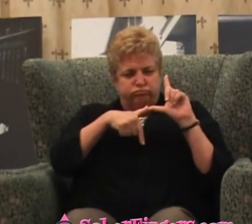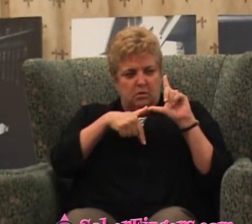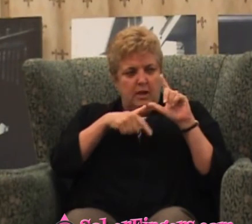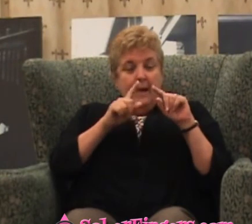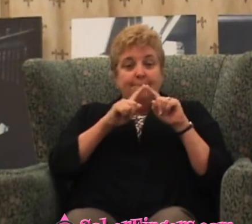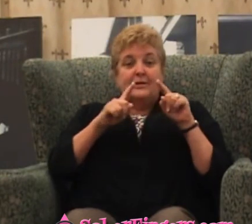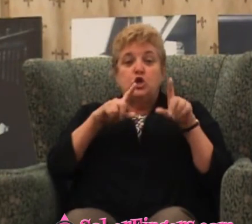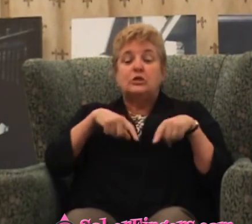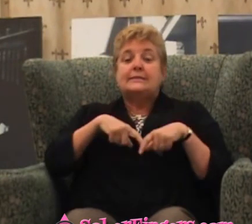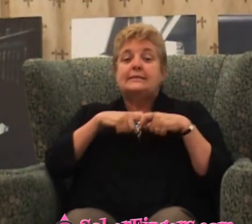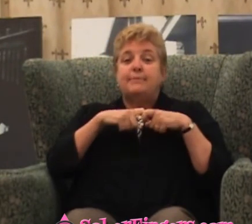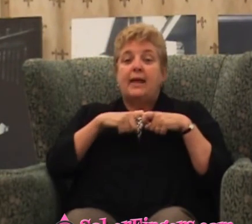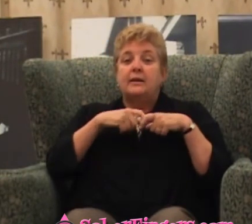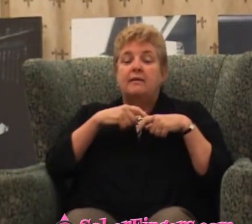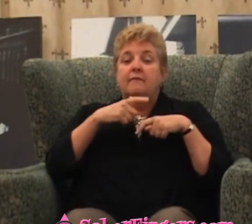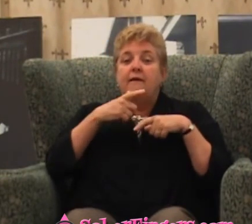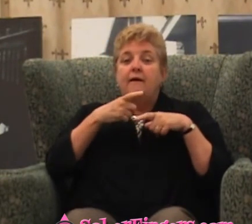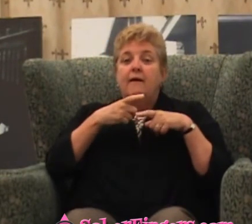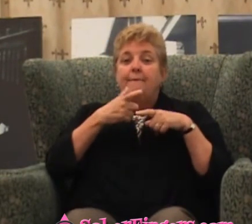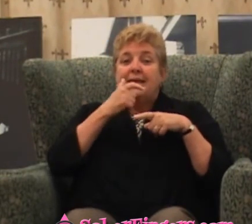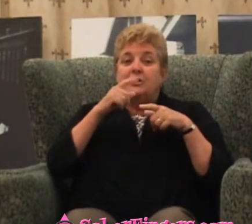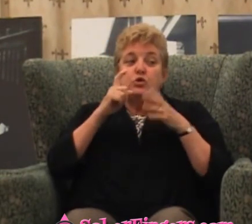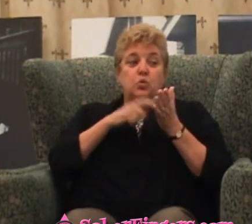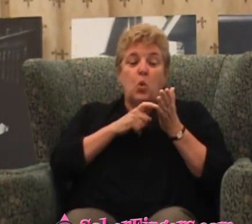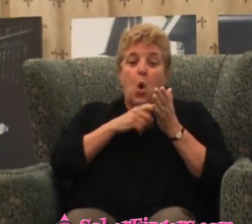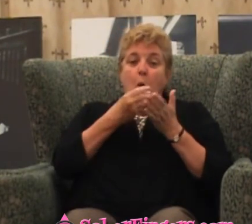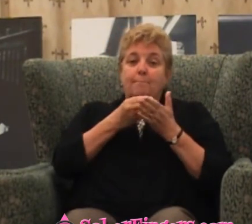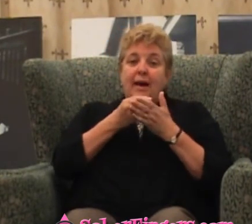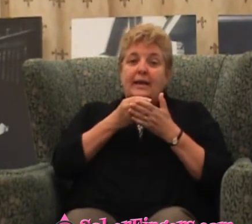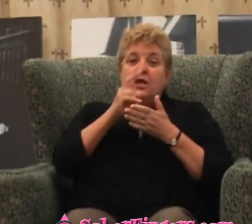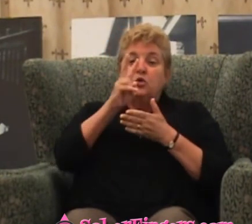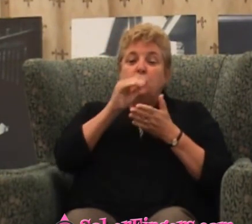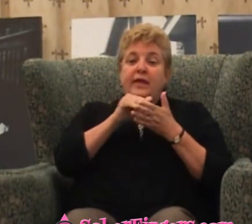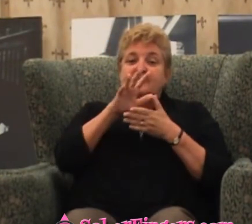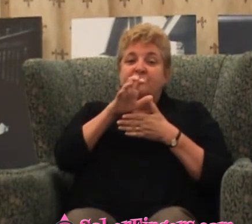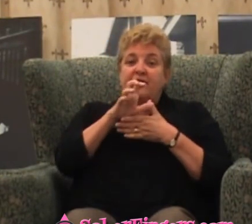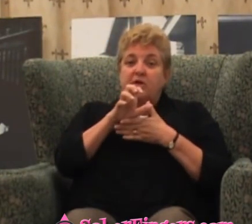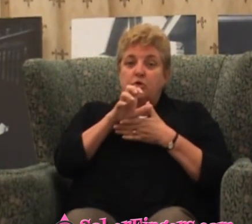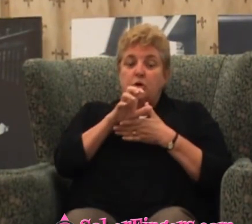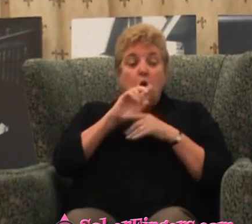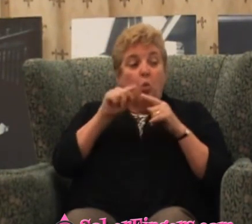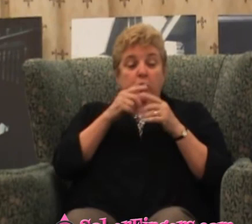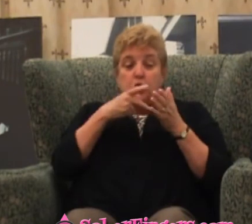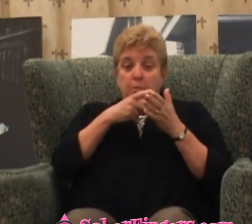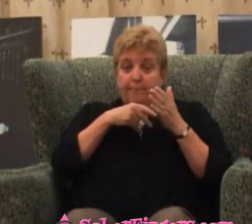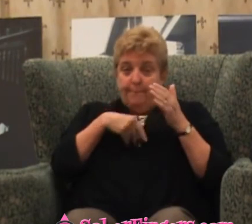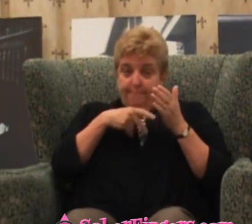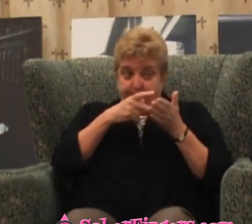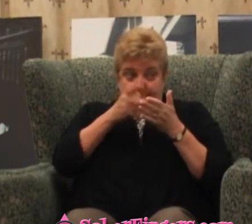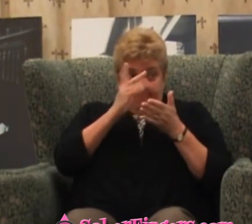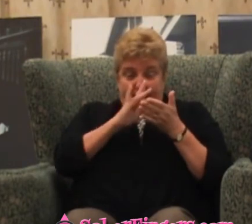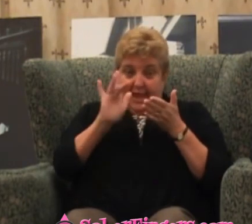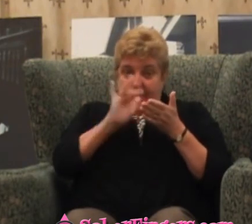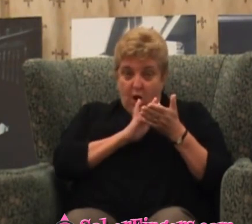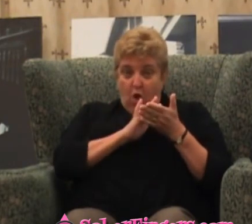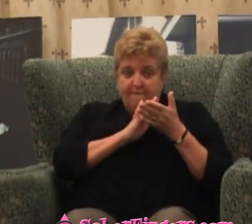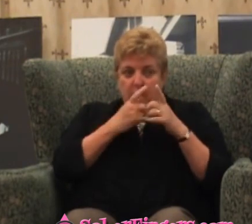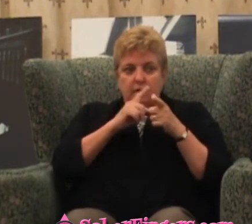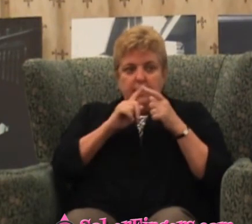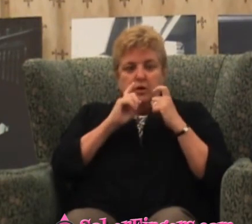dues, $2,500. If you pay all your back dues, we'll give you your bar card back." Well, shoot, $2,500 sounded